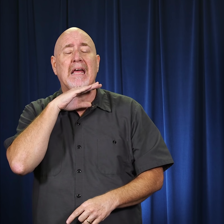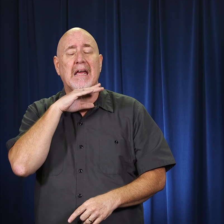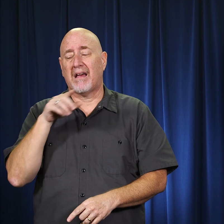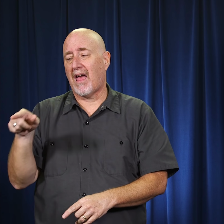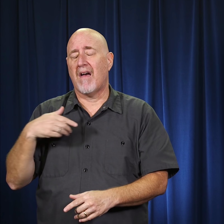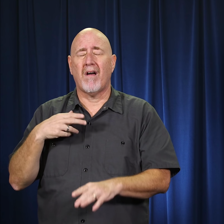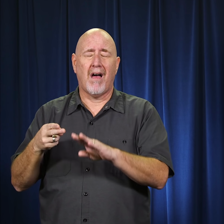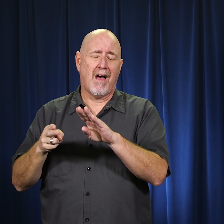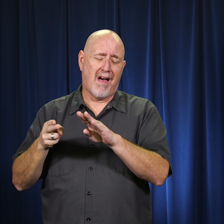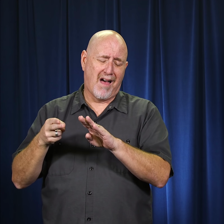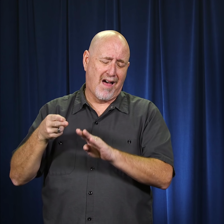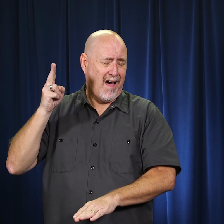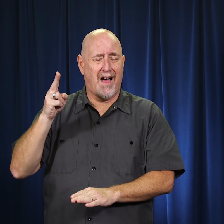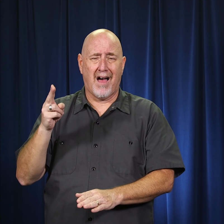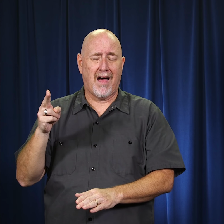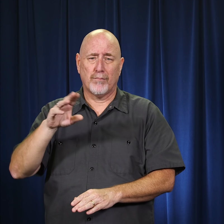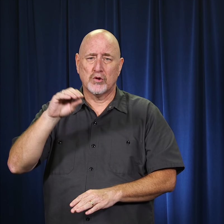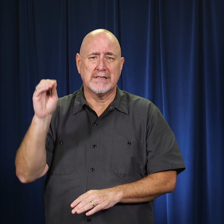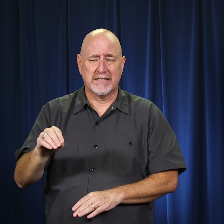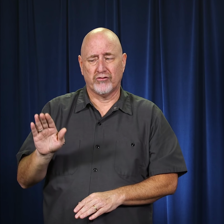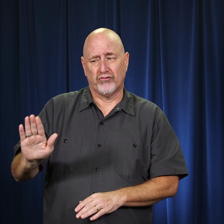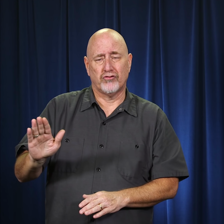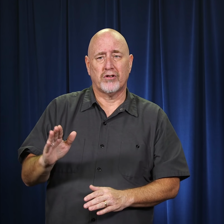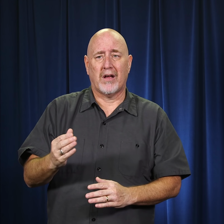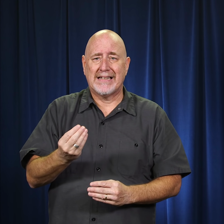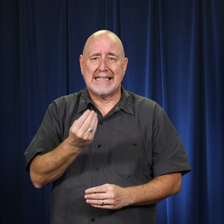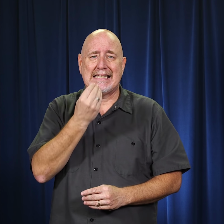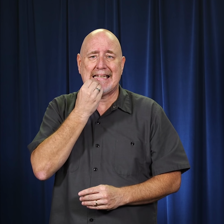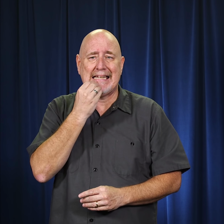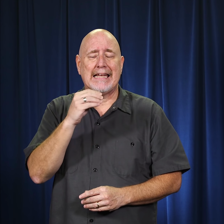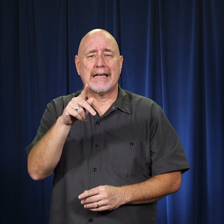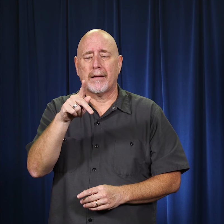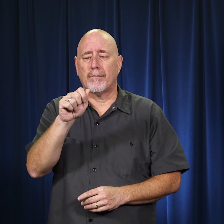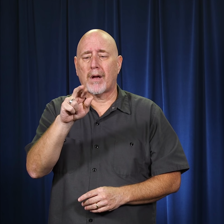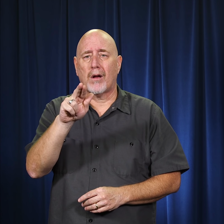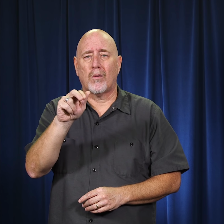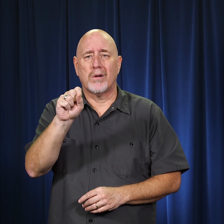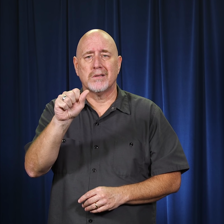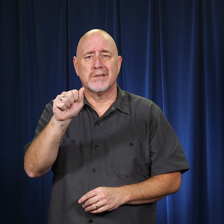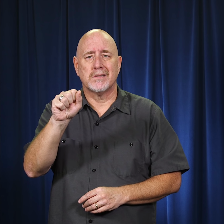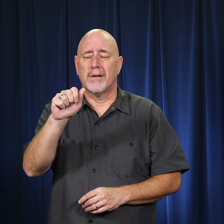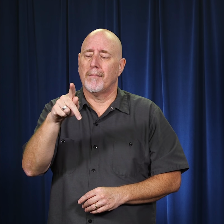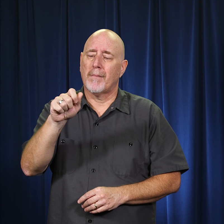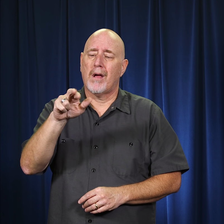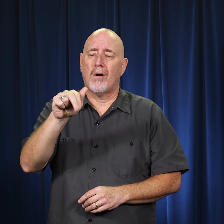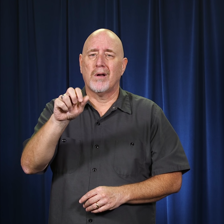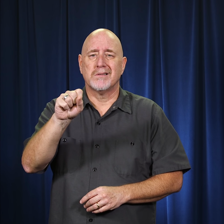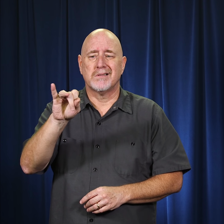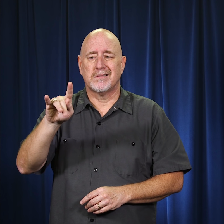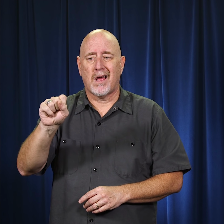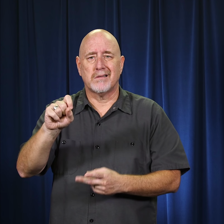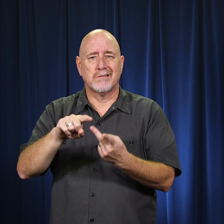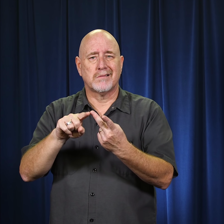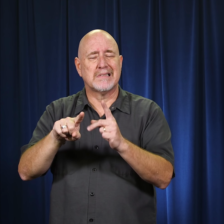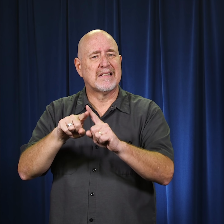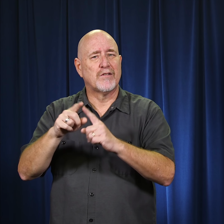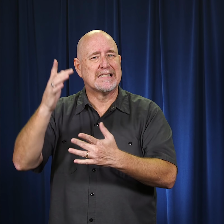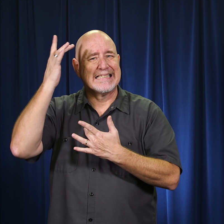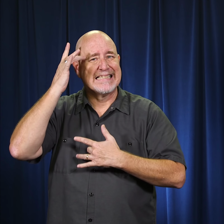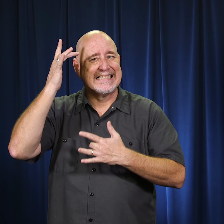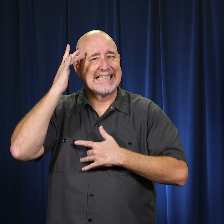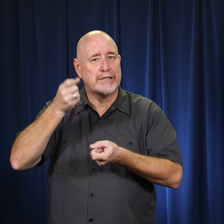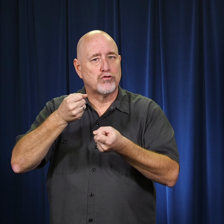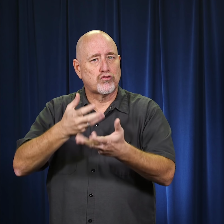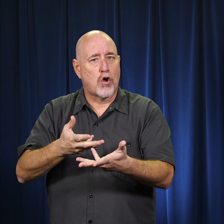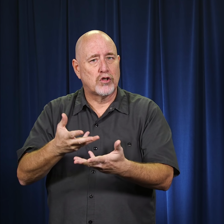an extremely high probability of ingesting parasites and other disease